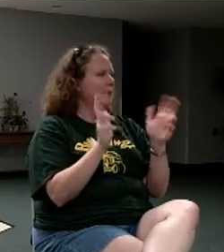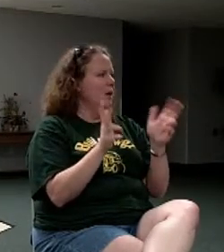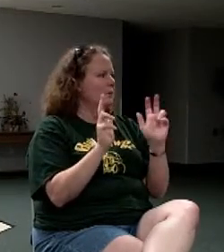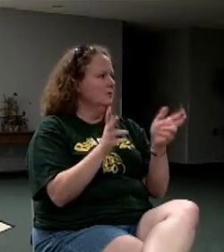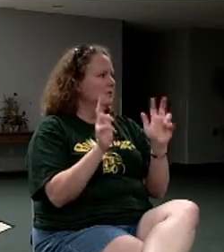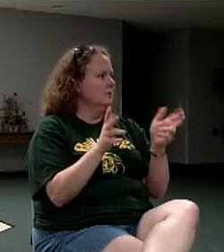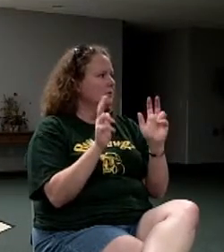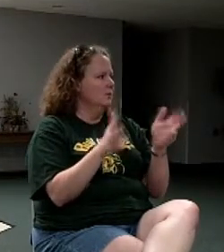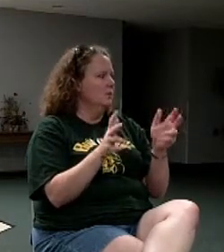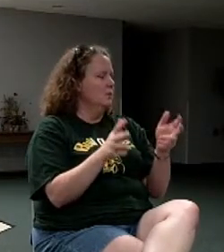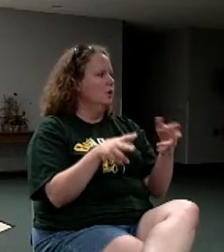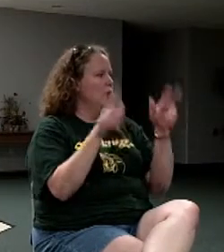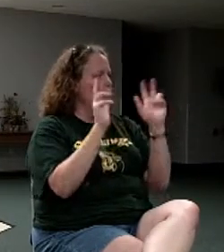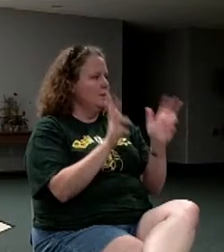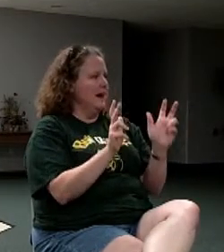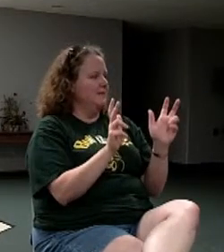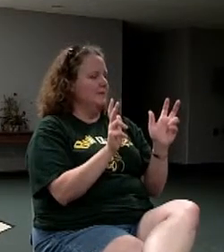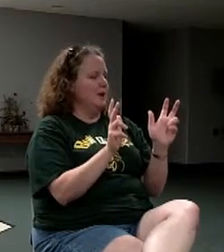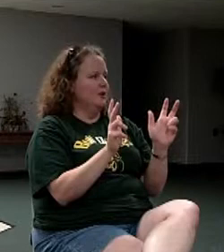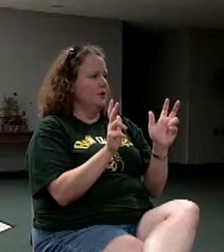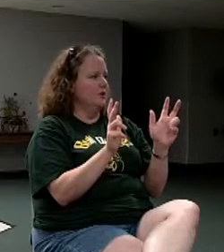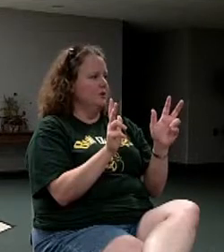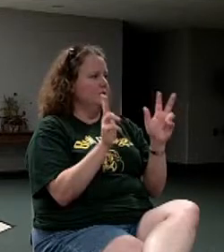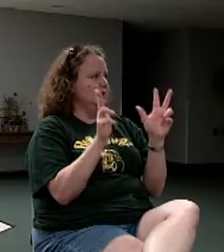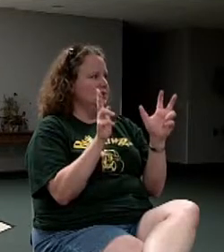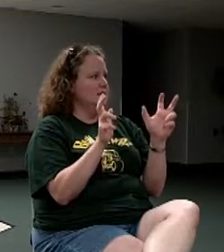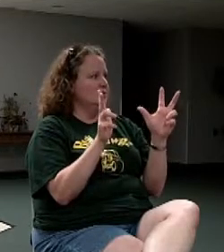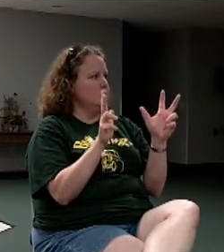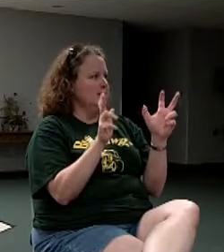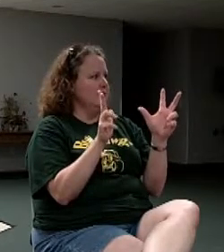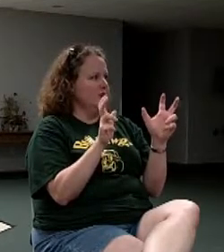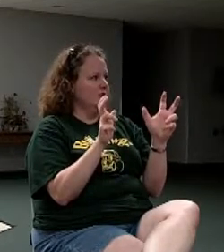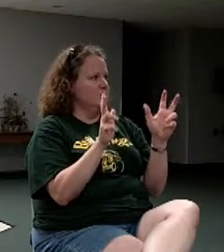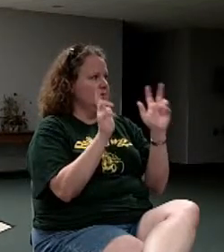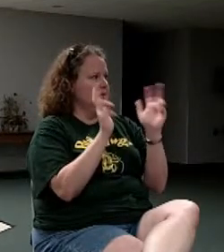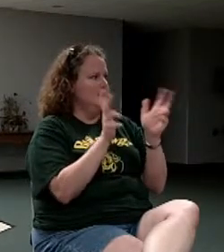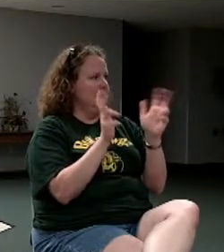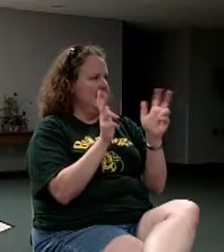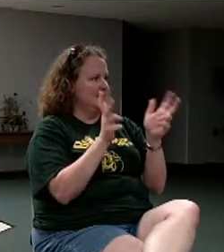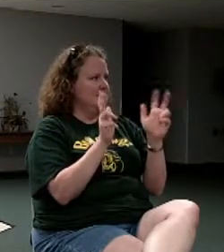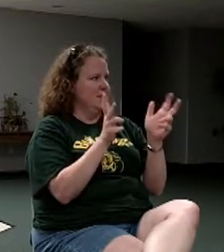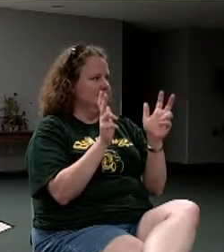basketball. When you hold a basketball, you're supposed to use these three fingers. Basketball.